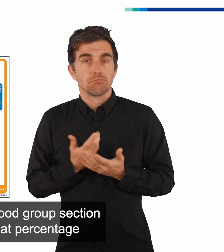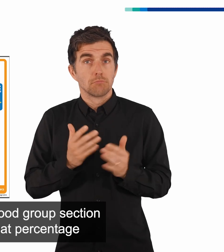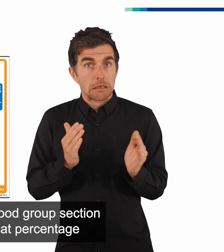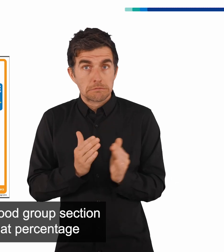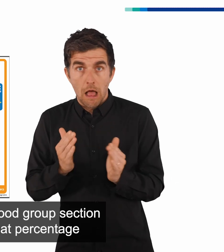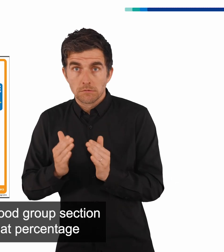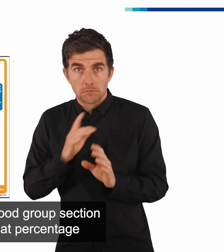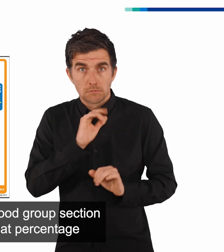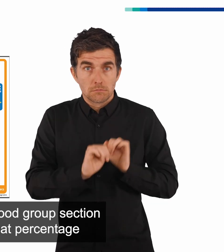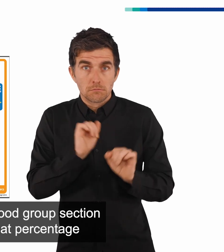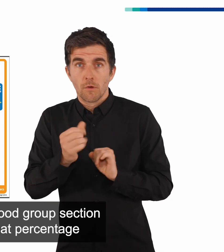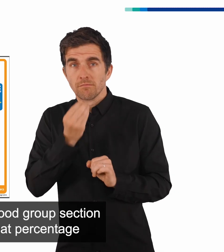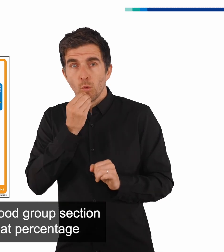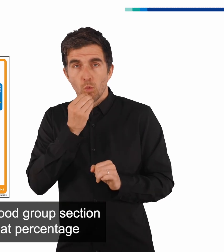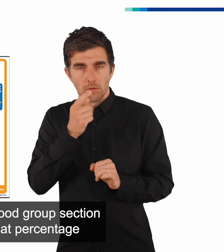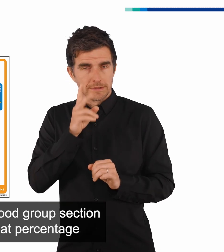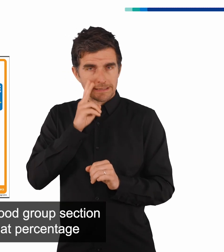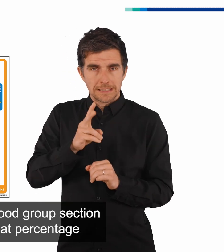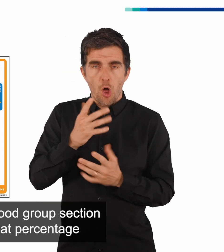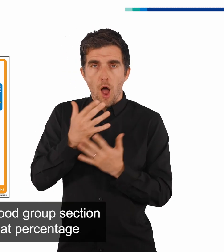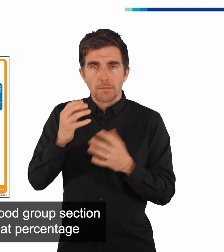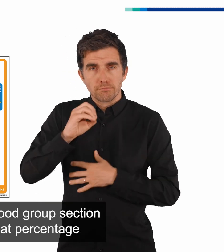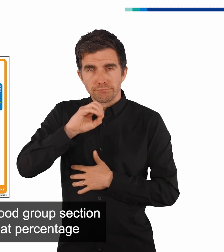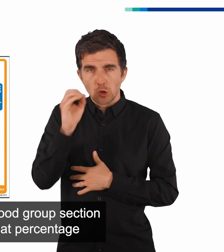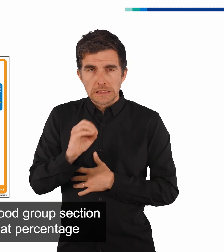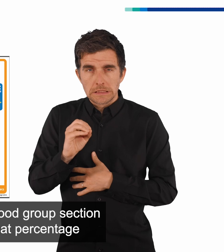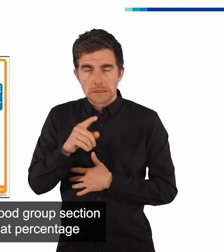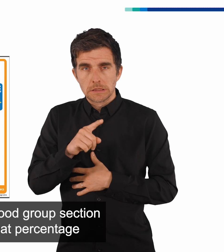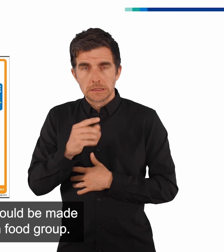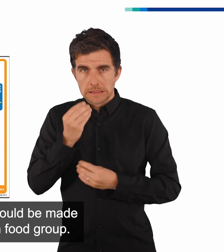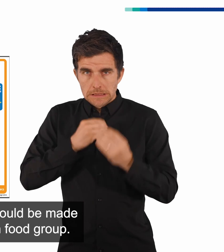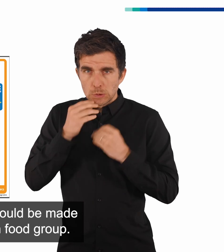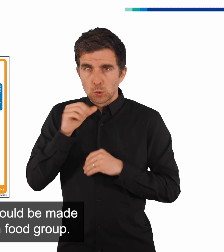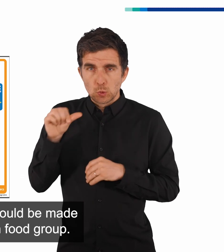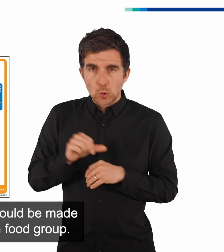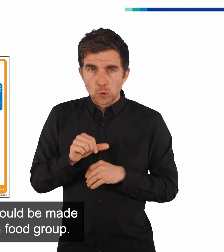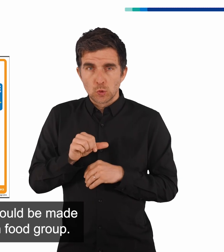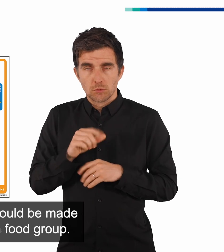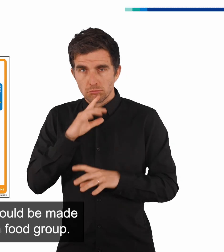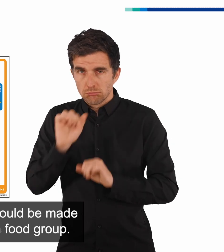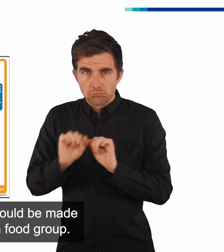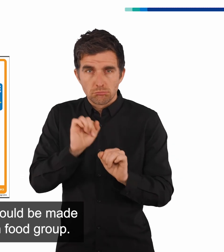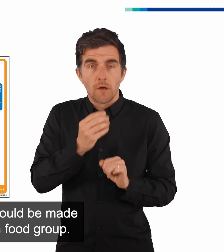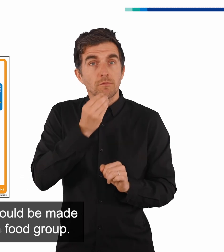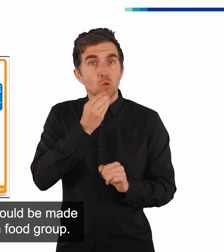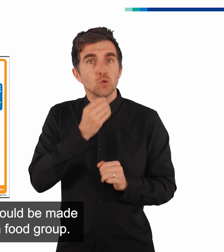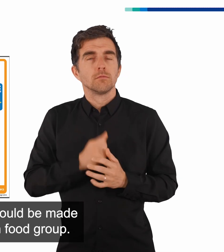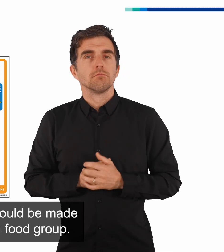food group. Fruit and vegetables and whole grain and higher fibre carbohydrates should be consumed in